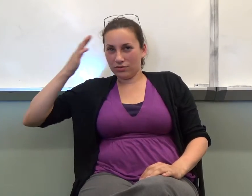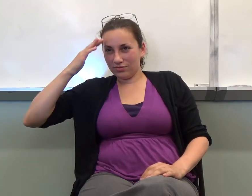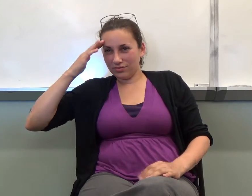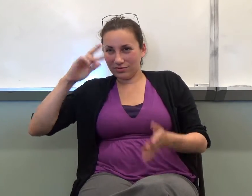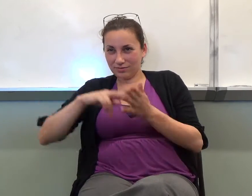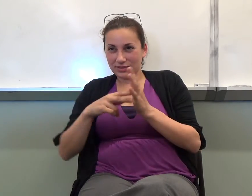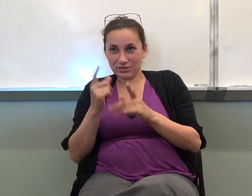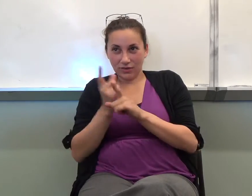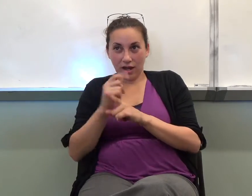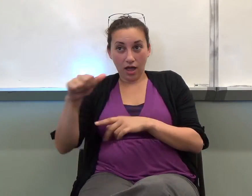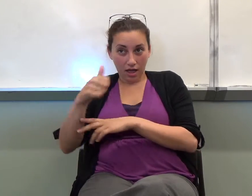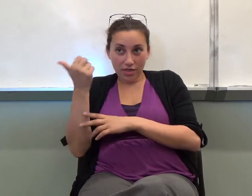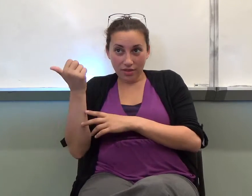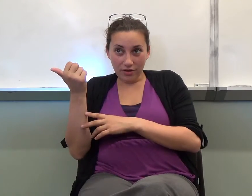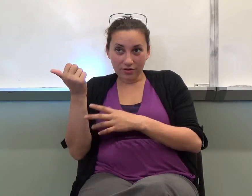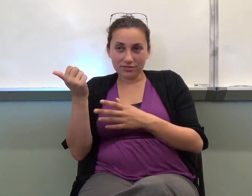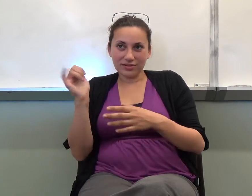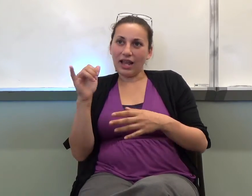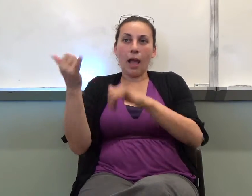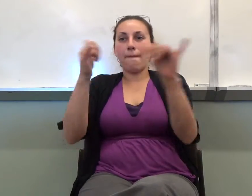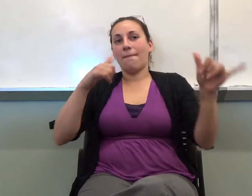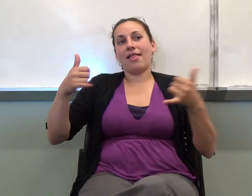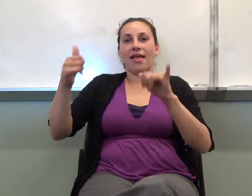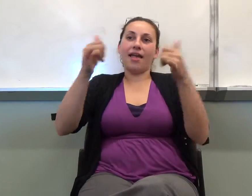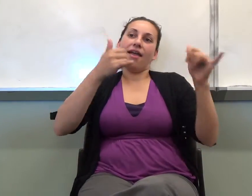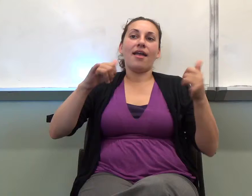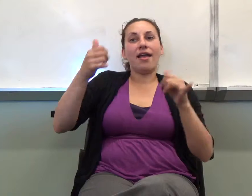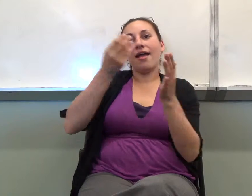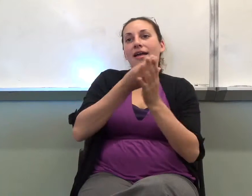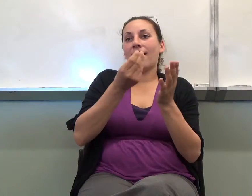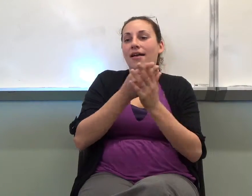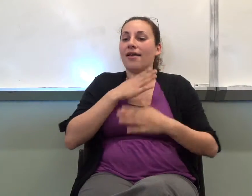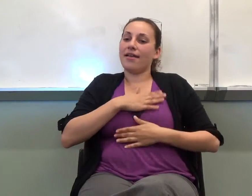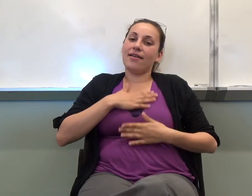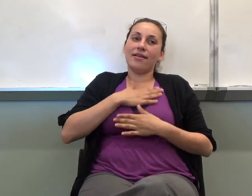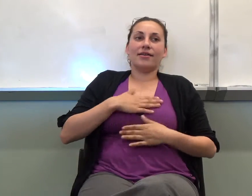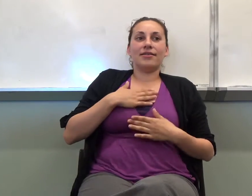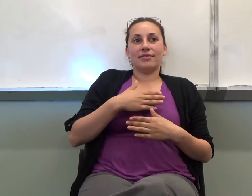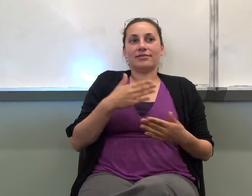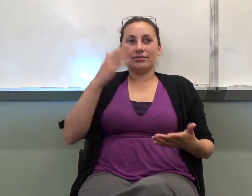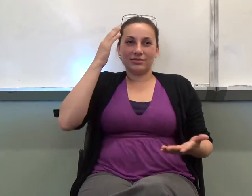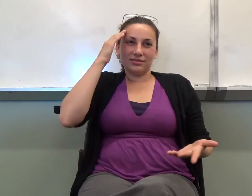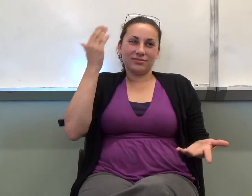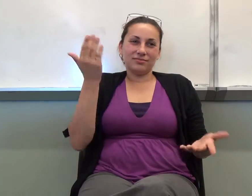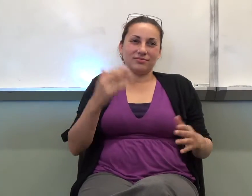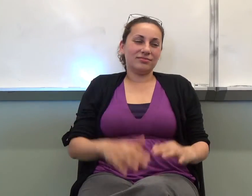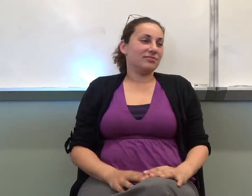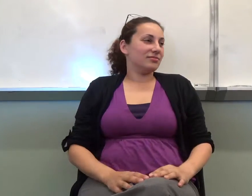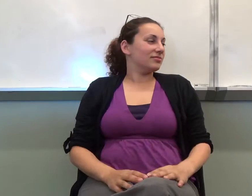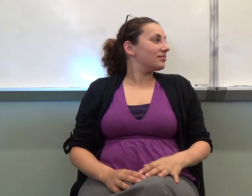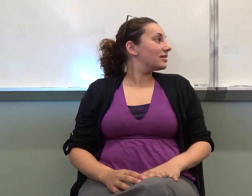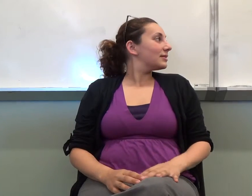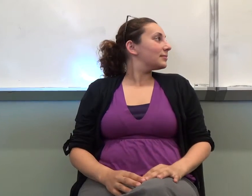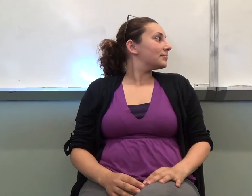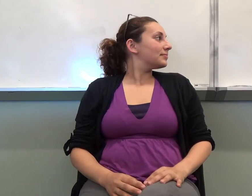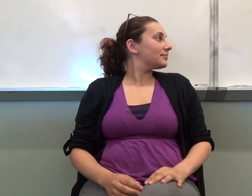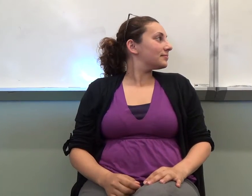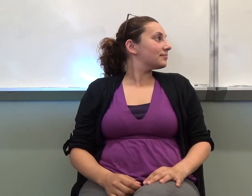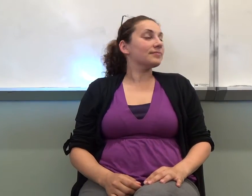that. You play, right? Entertainment, something. Who knows? Okay. Now we have to go